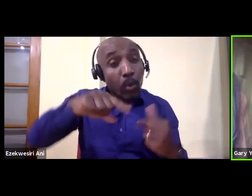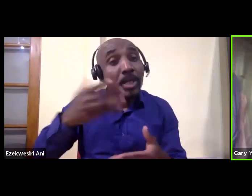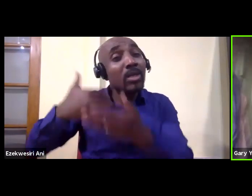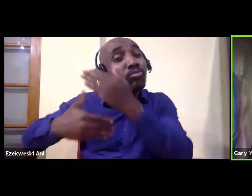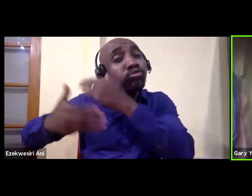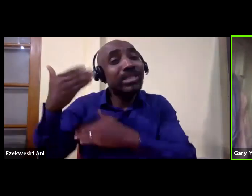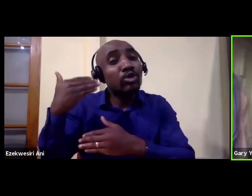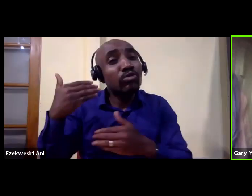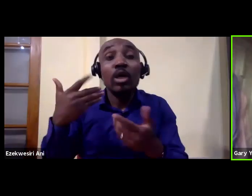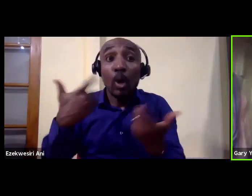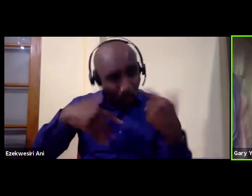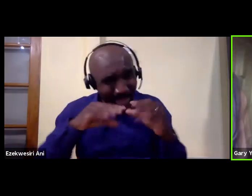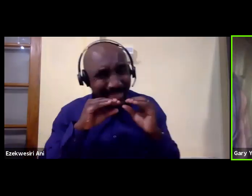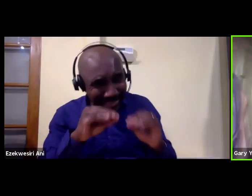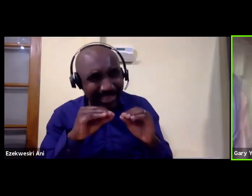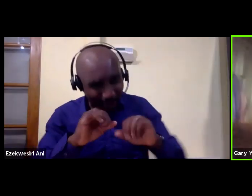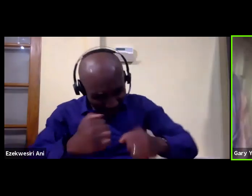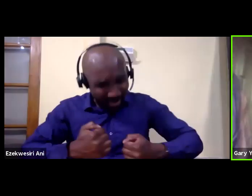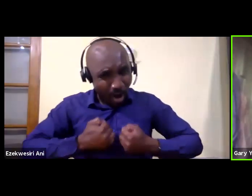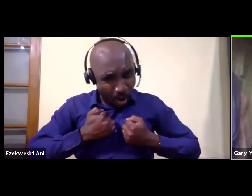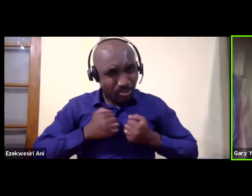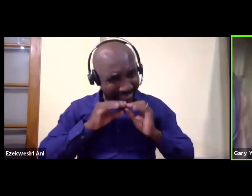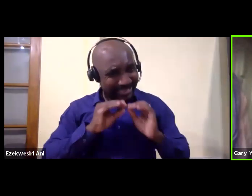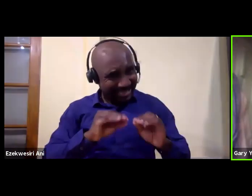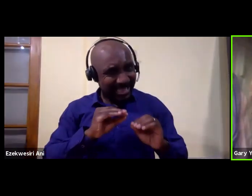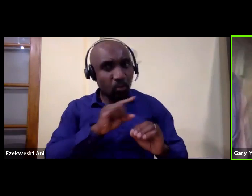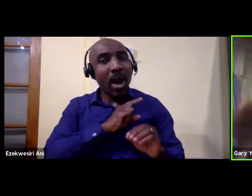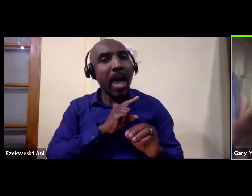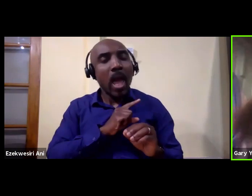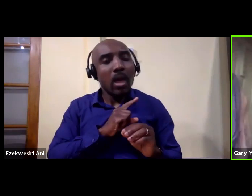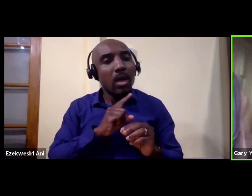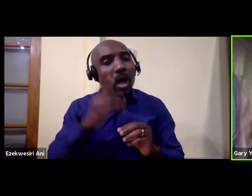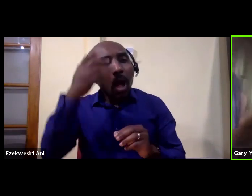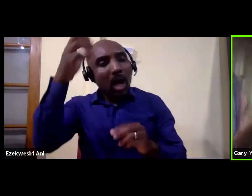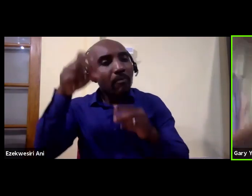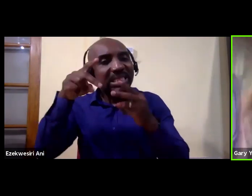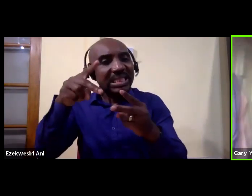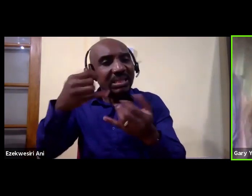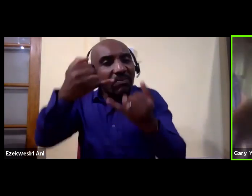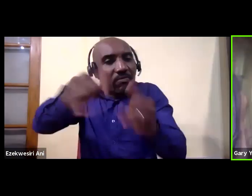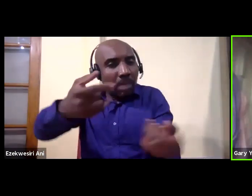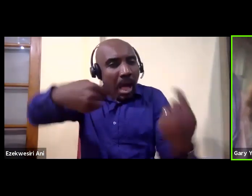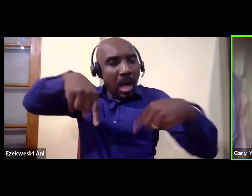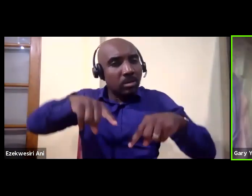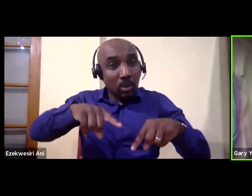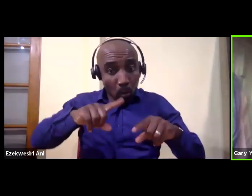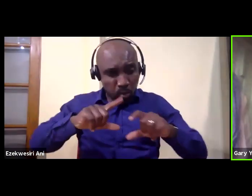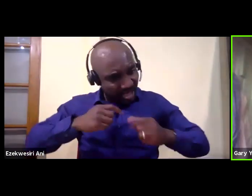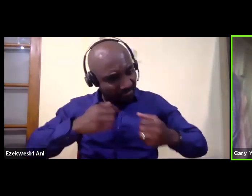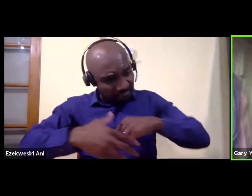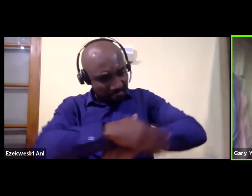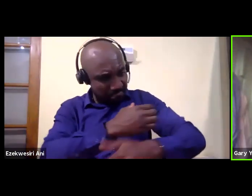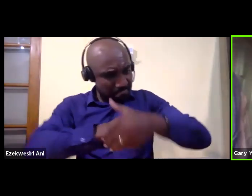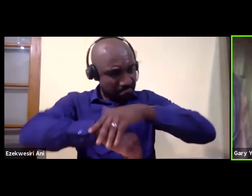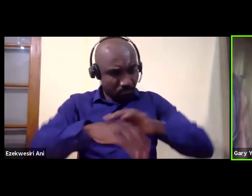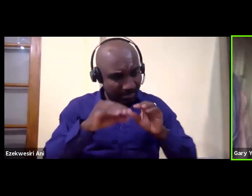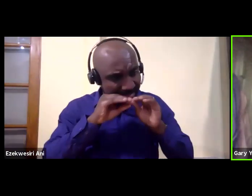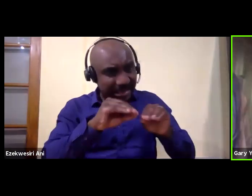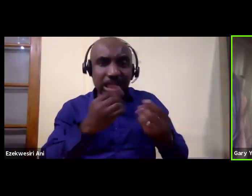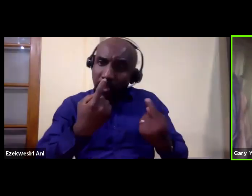of teaching our own when the system won't provide. And the system in this moment is not capable